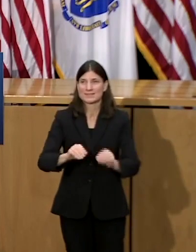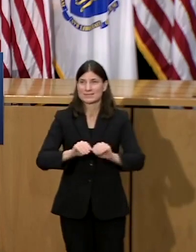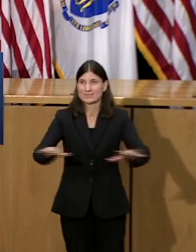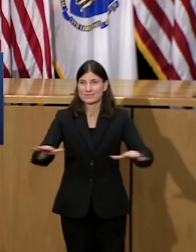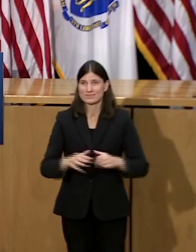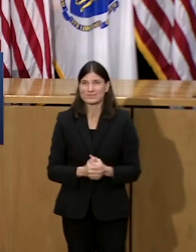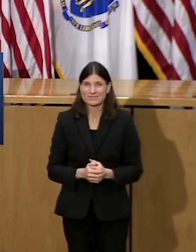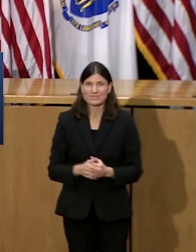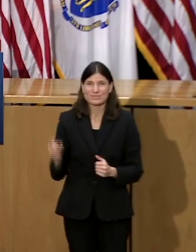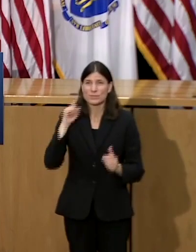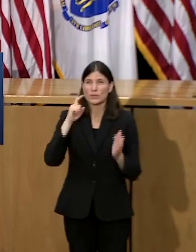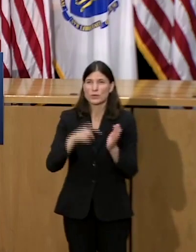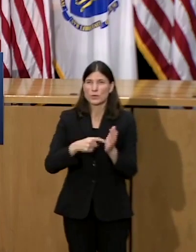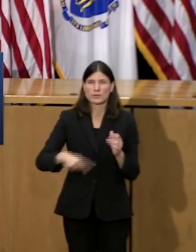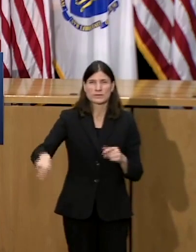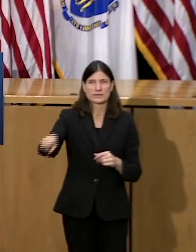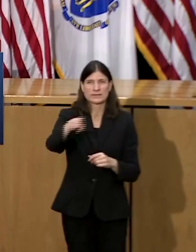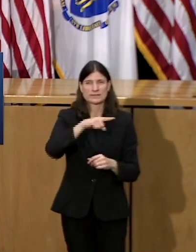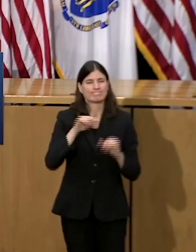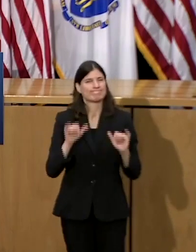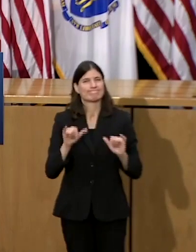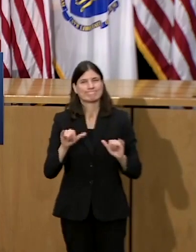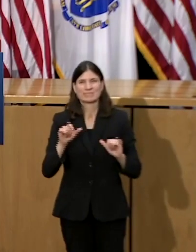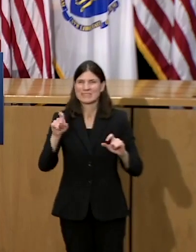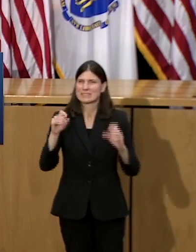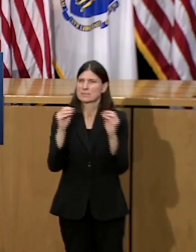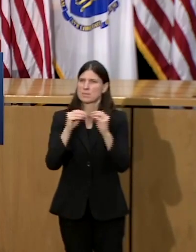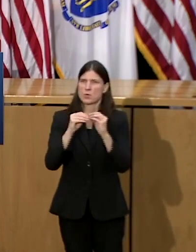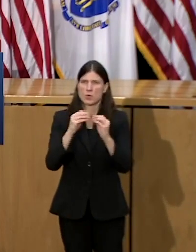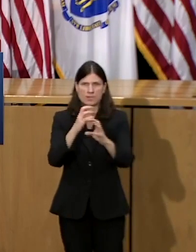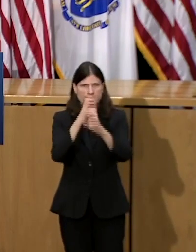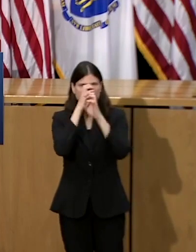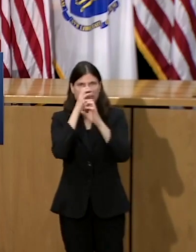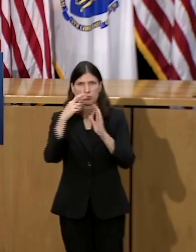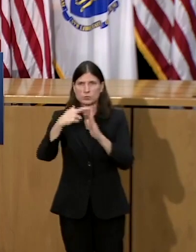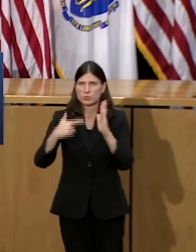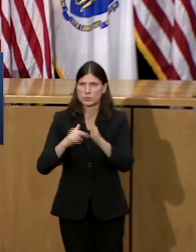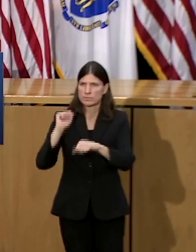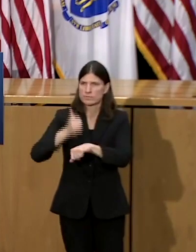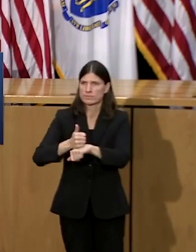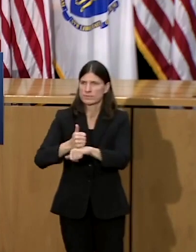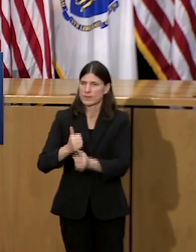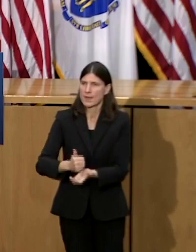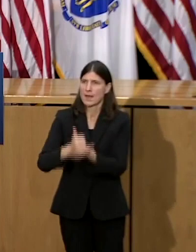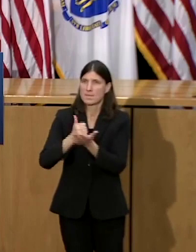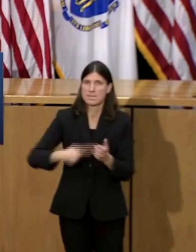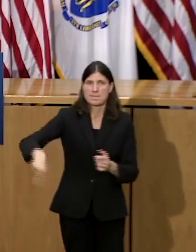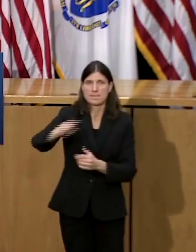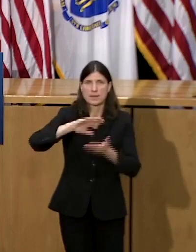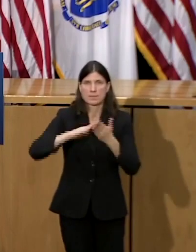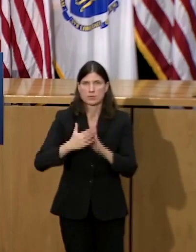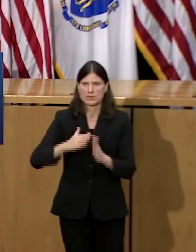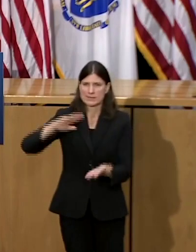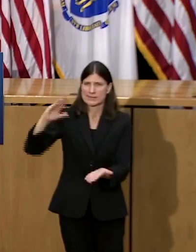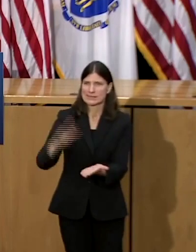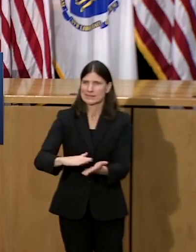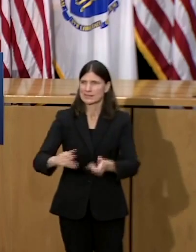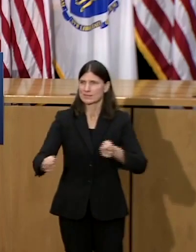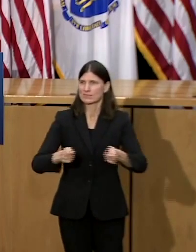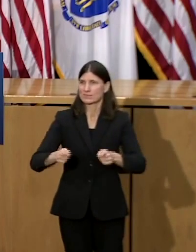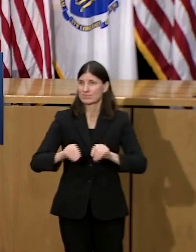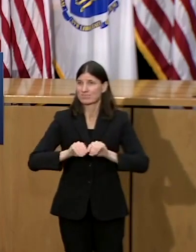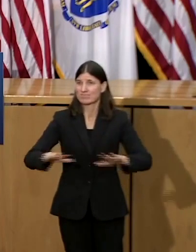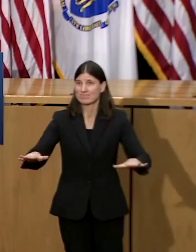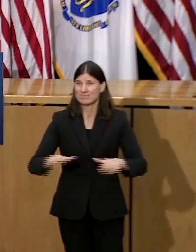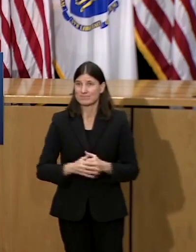take drastic measures going forward. To help in this effort, effective at 12:01 a.m.